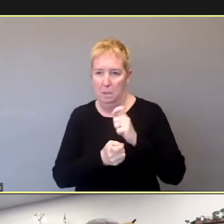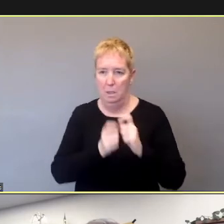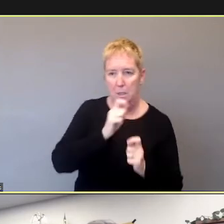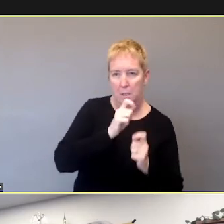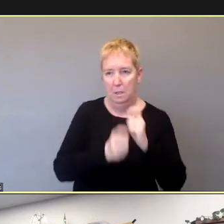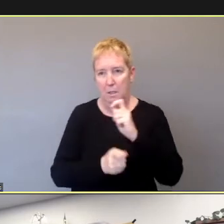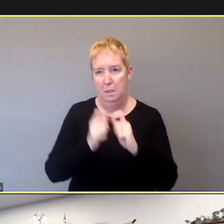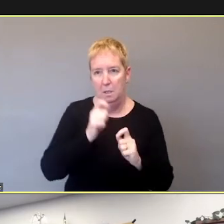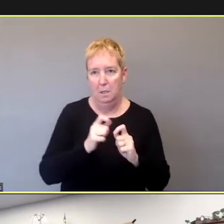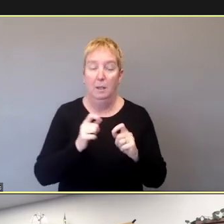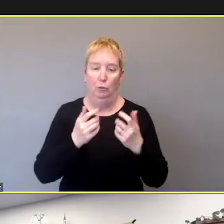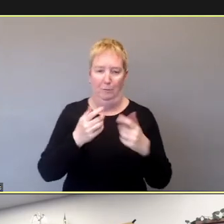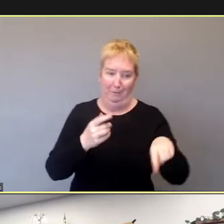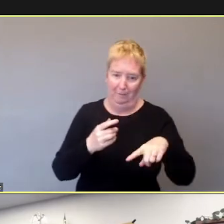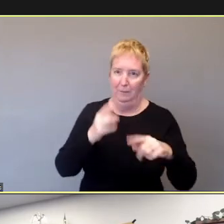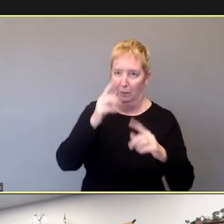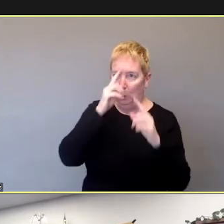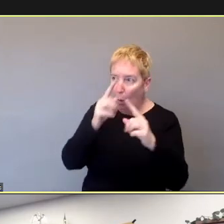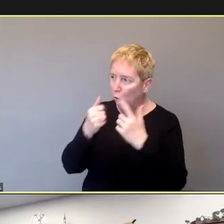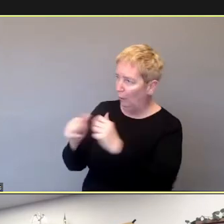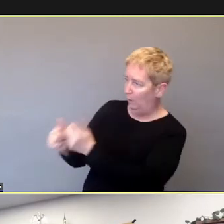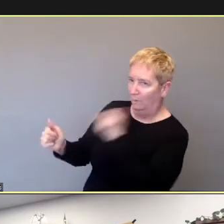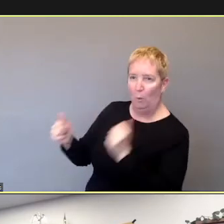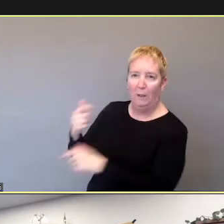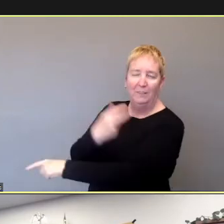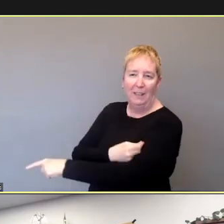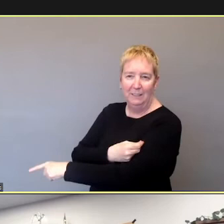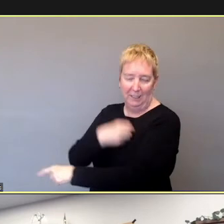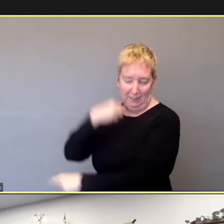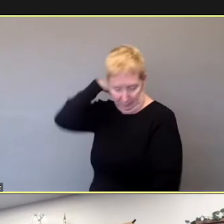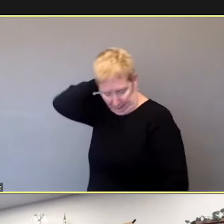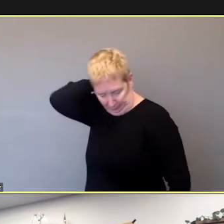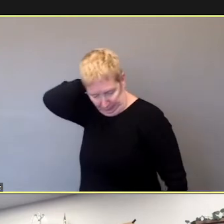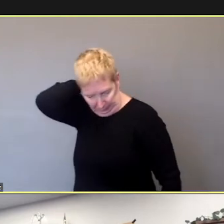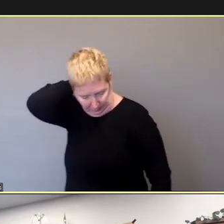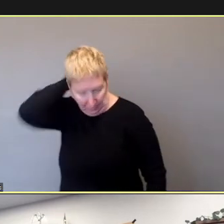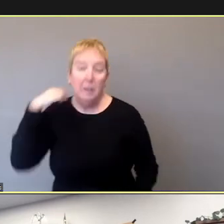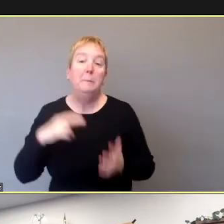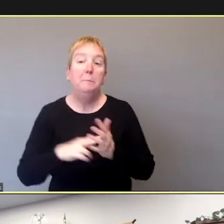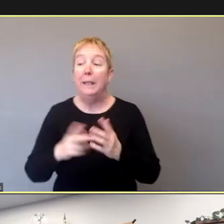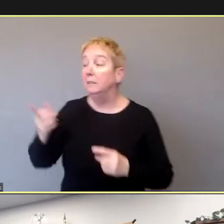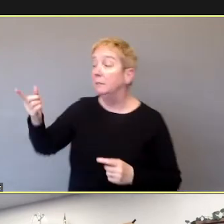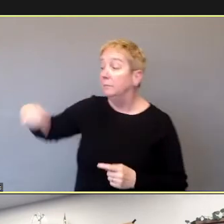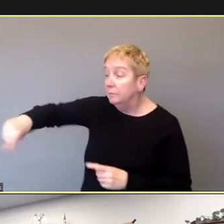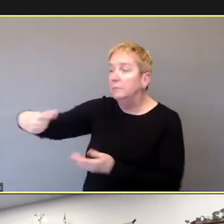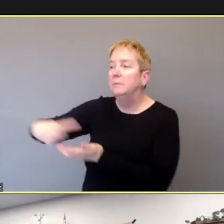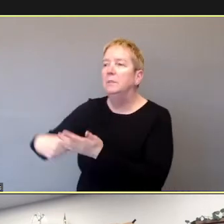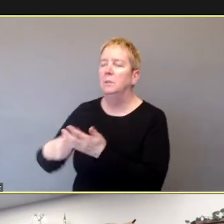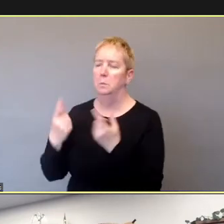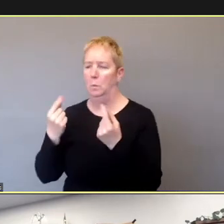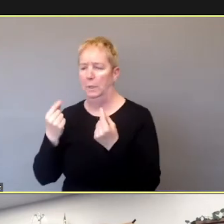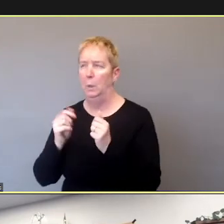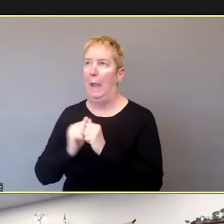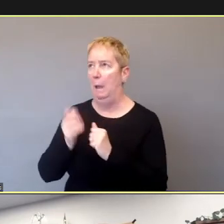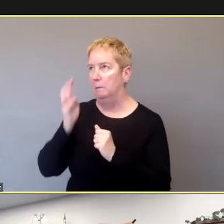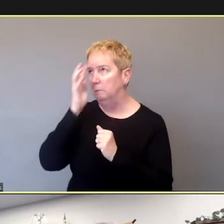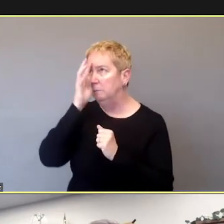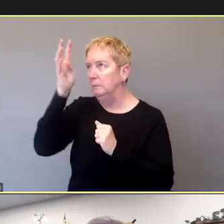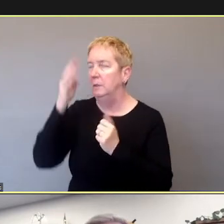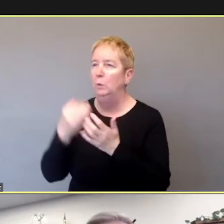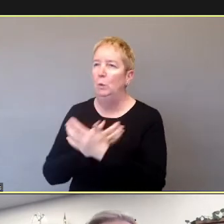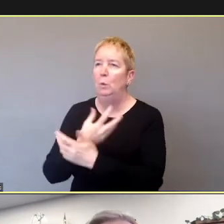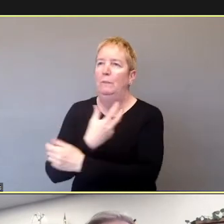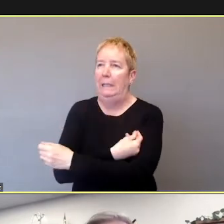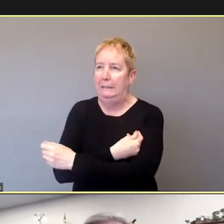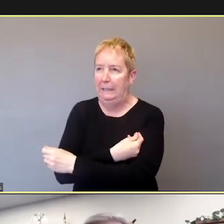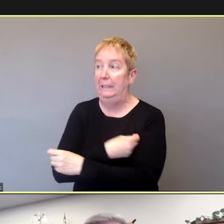vaccine that deals with a part of the virus that isn't as likely to mutate is one promising route that